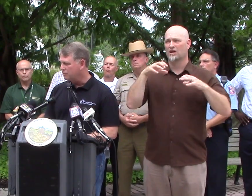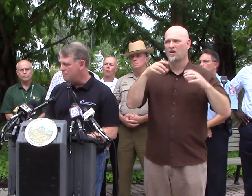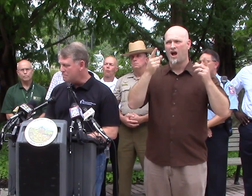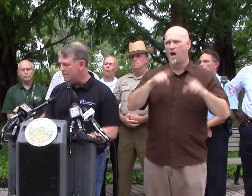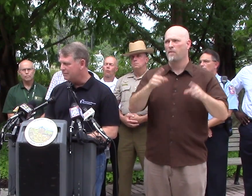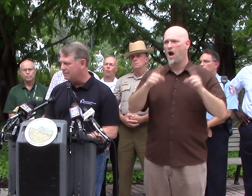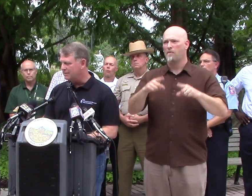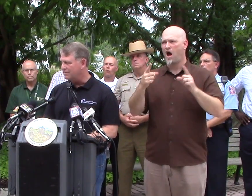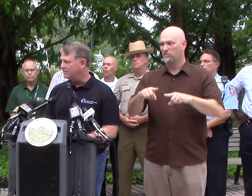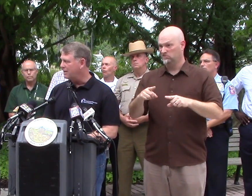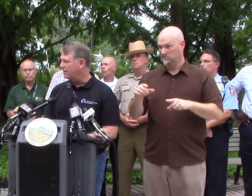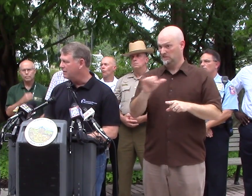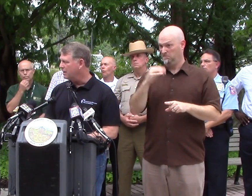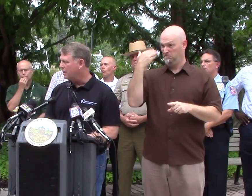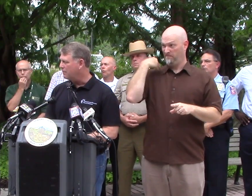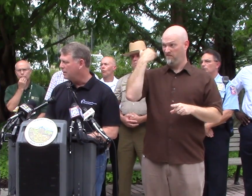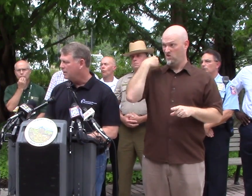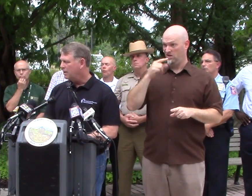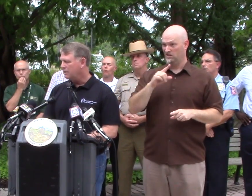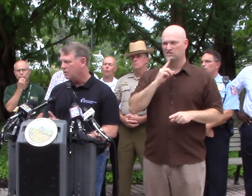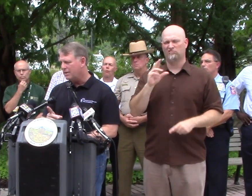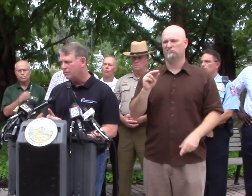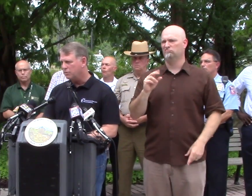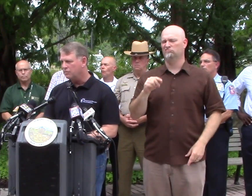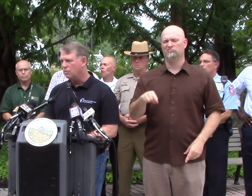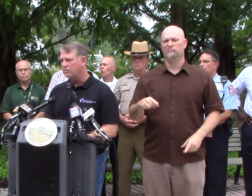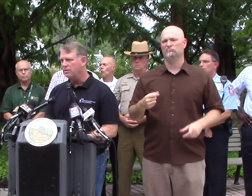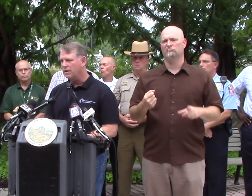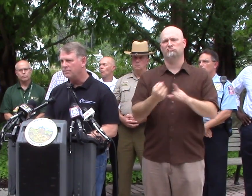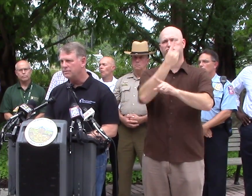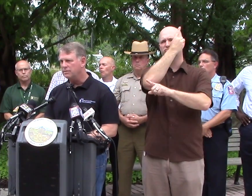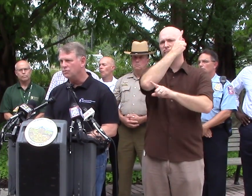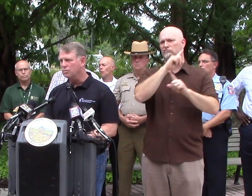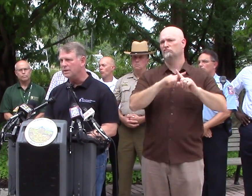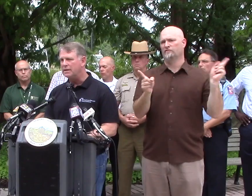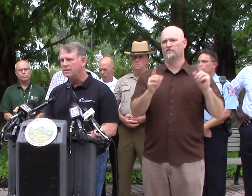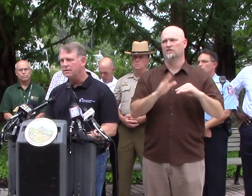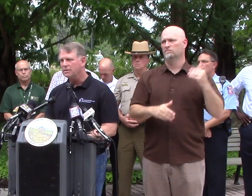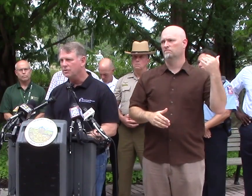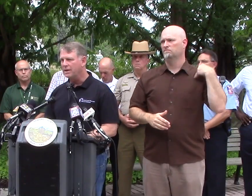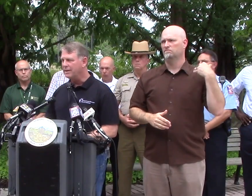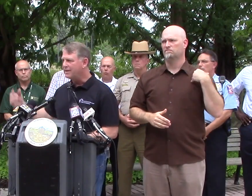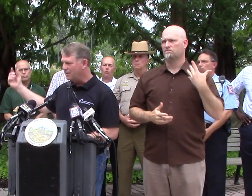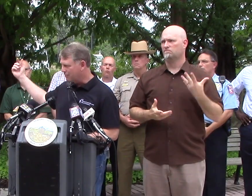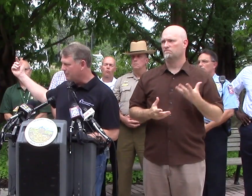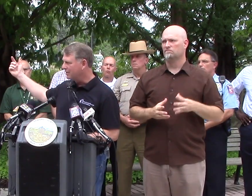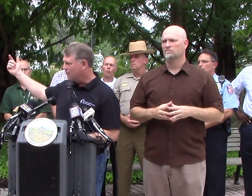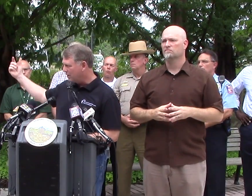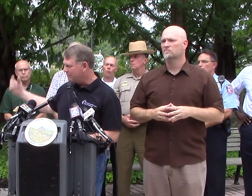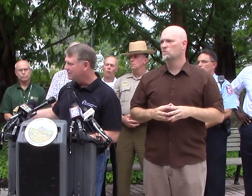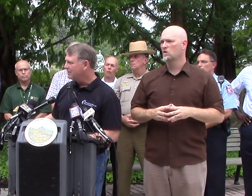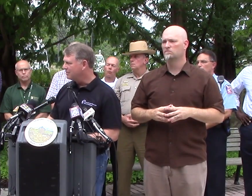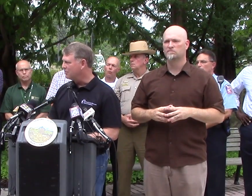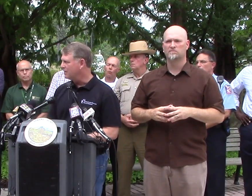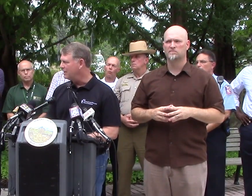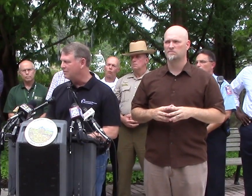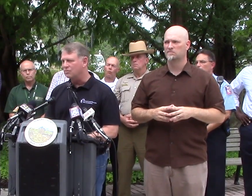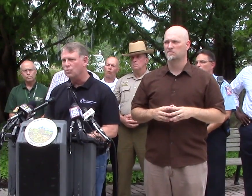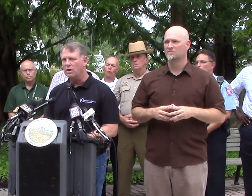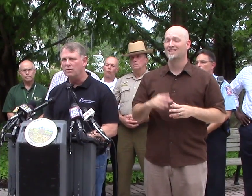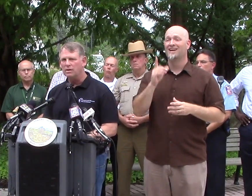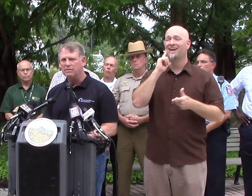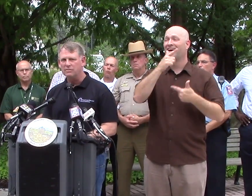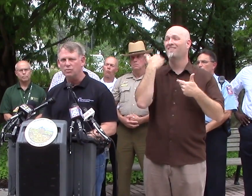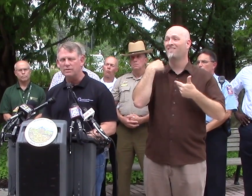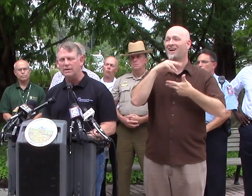It's tremendously devastating. And to go back to the previous question, and Storm Lee, Hurricane Lee came from the west to the east